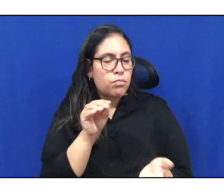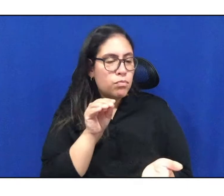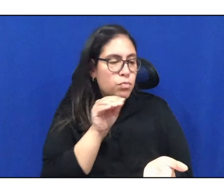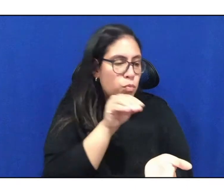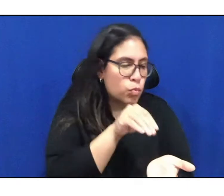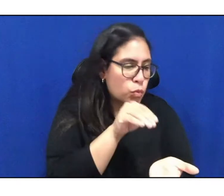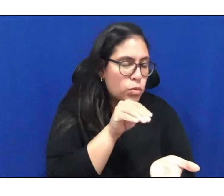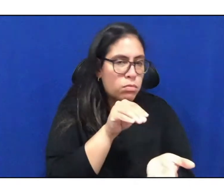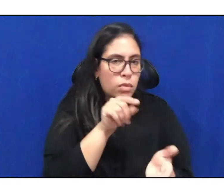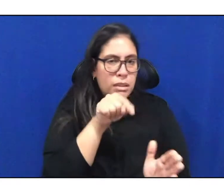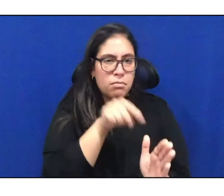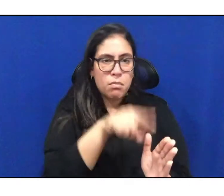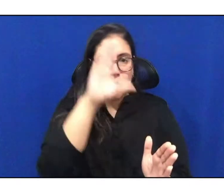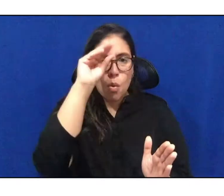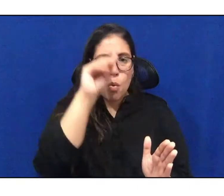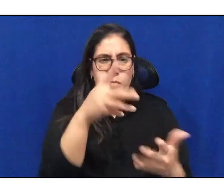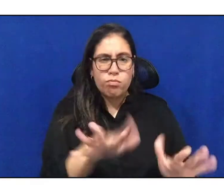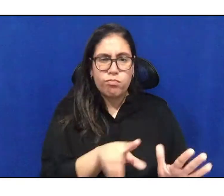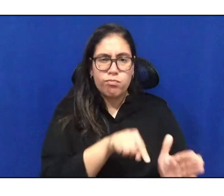she is sorry.